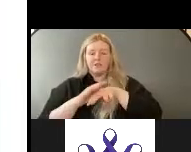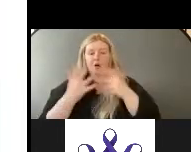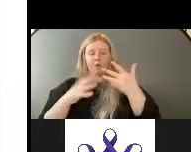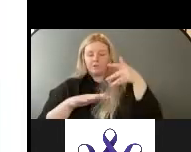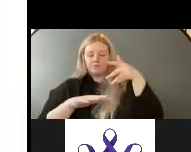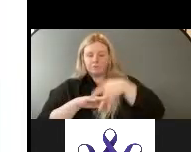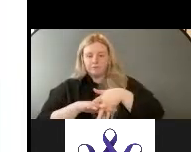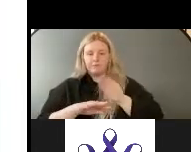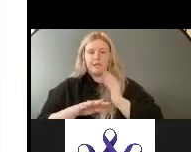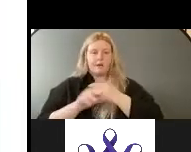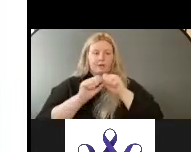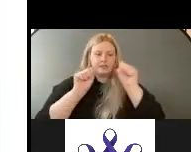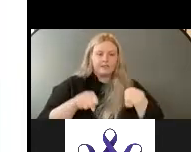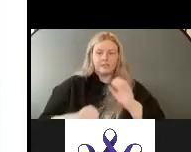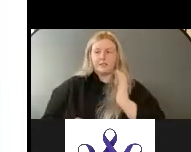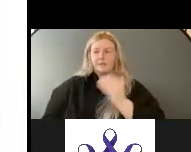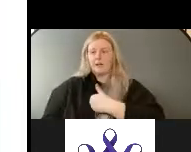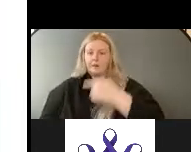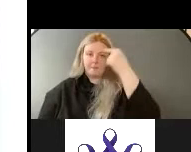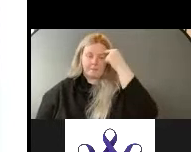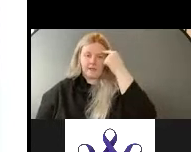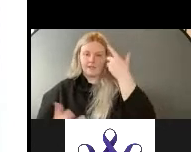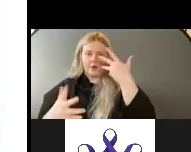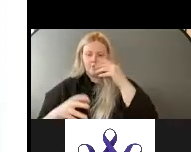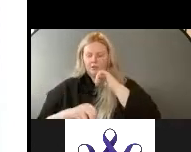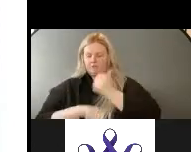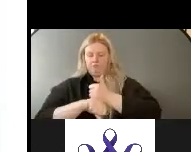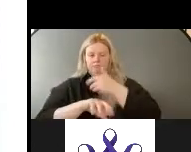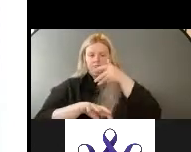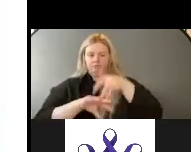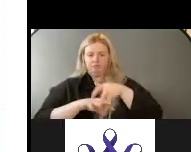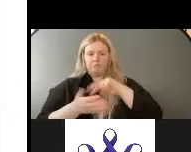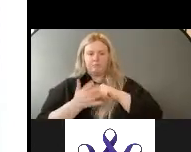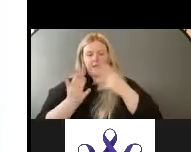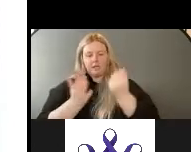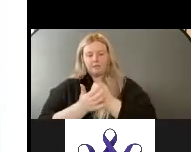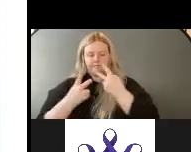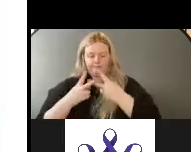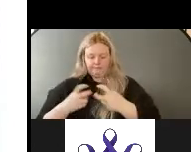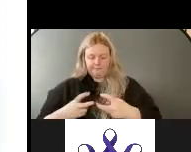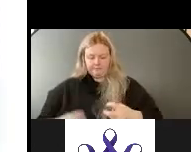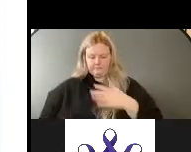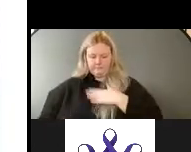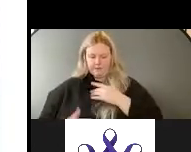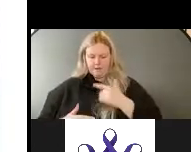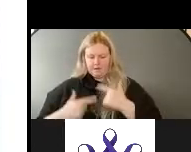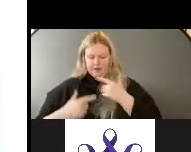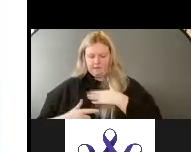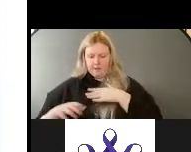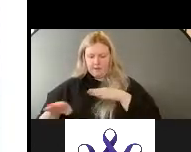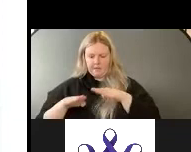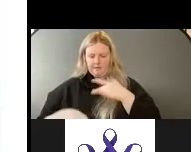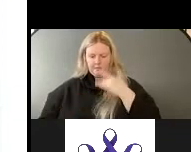our psyches, that we have to take time to reflect on the ways in which we've been recruited into